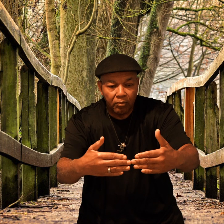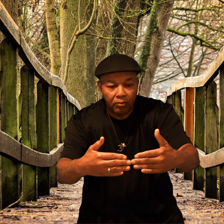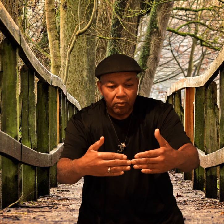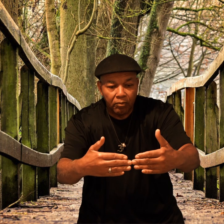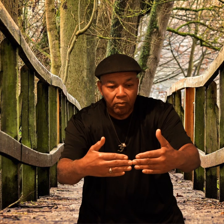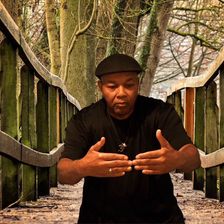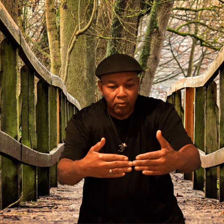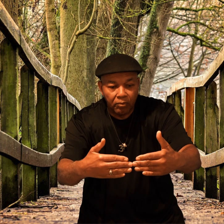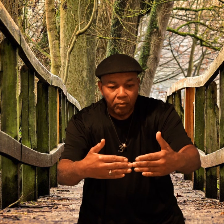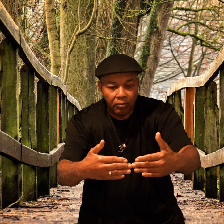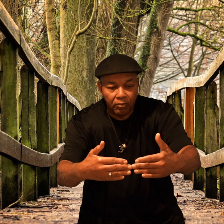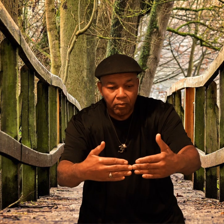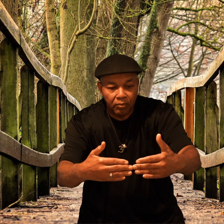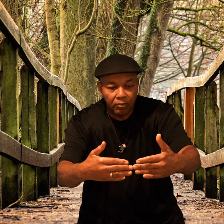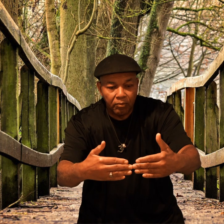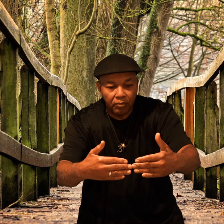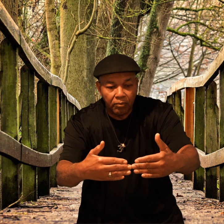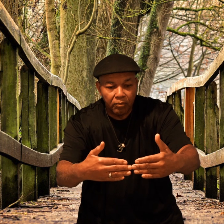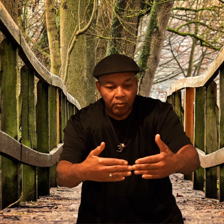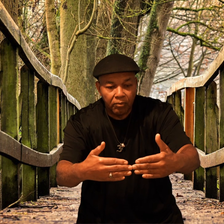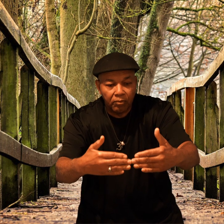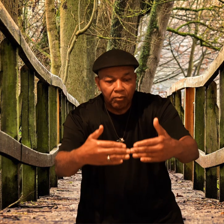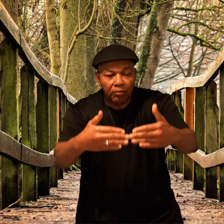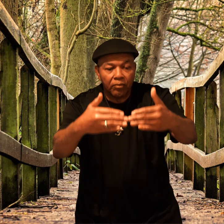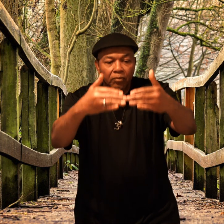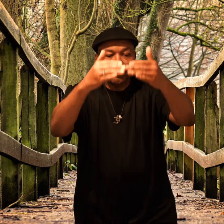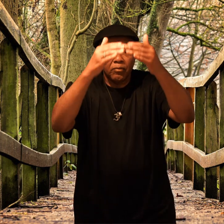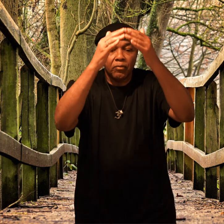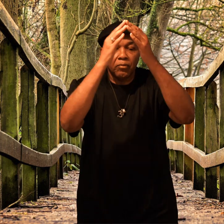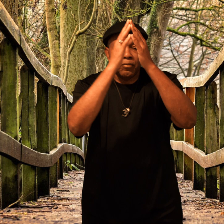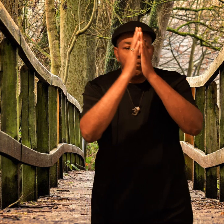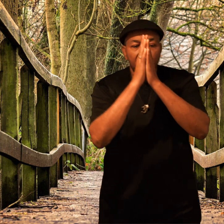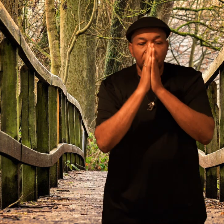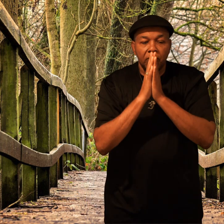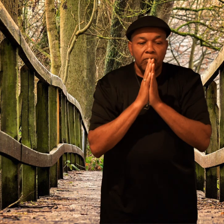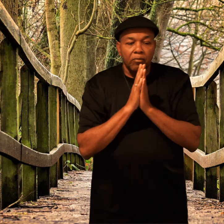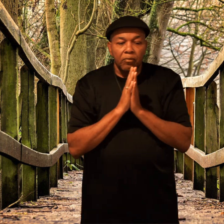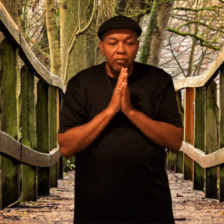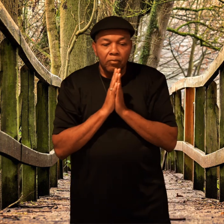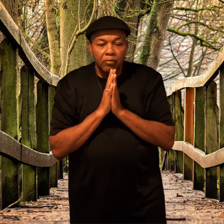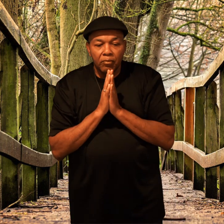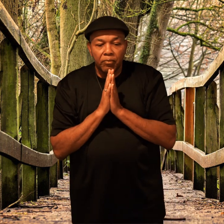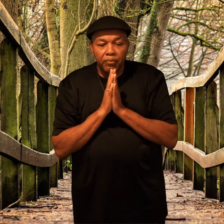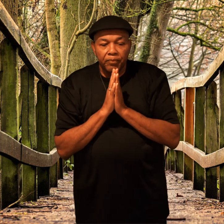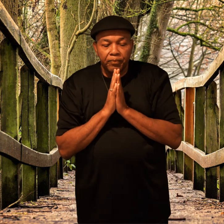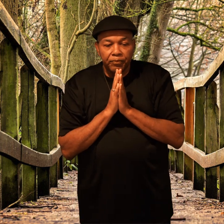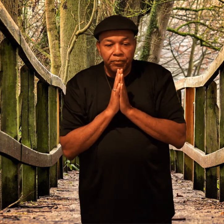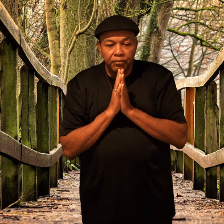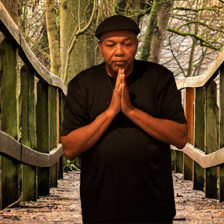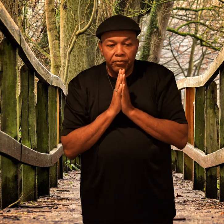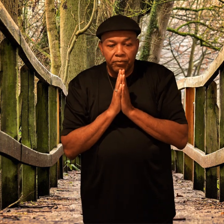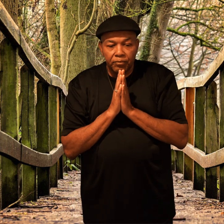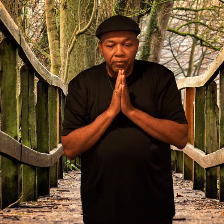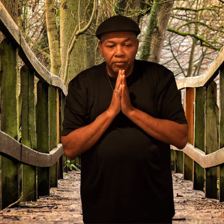tree, and then bring that energy back up into your center, into your core, into prayer hands,